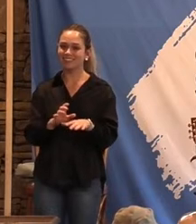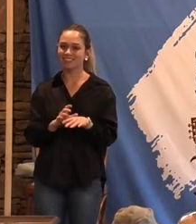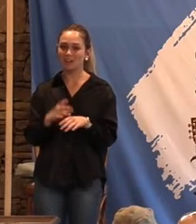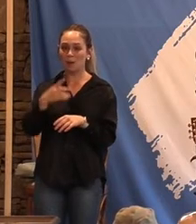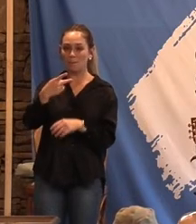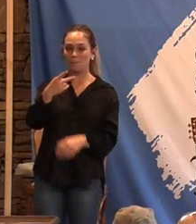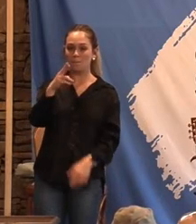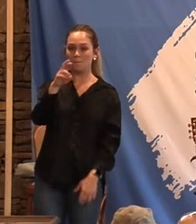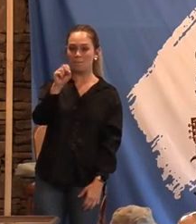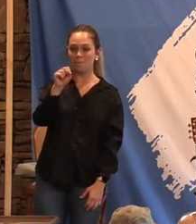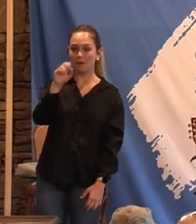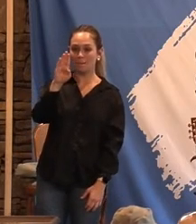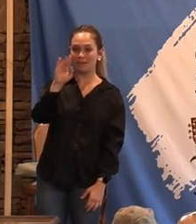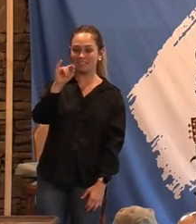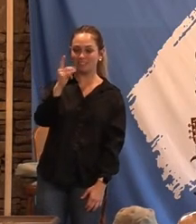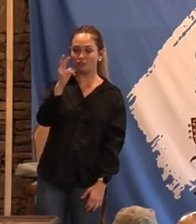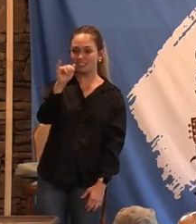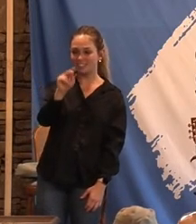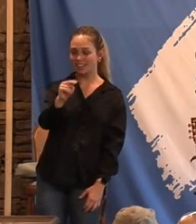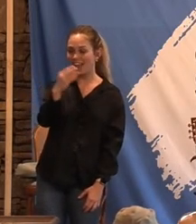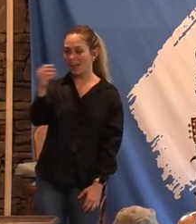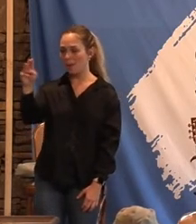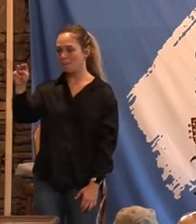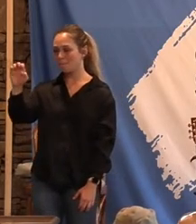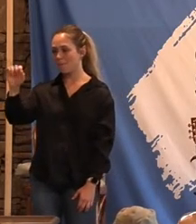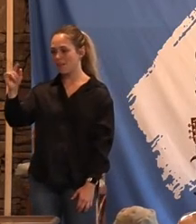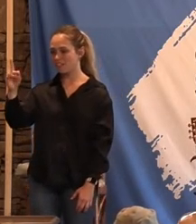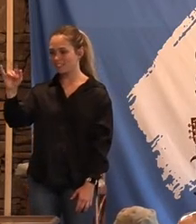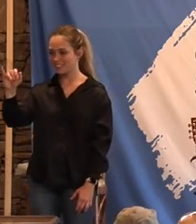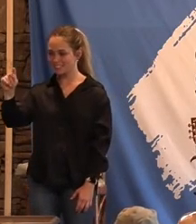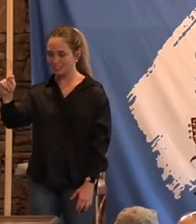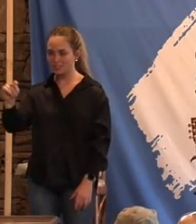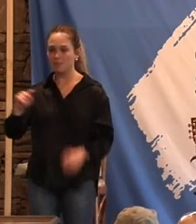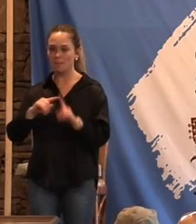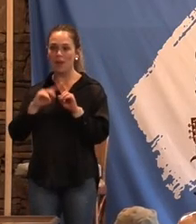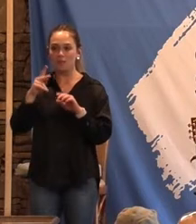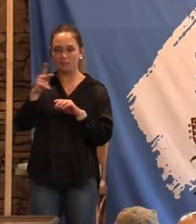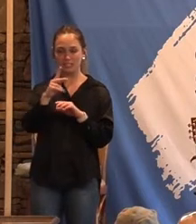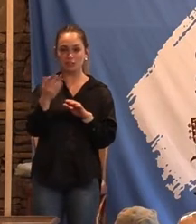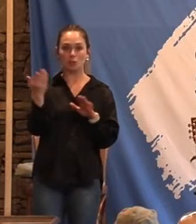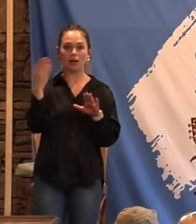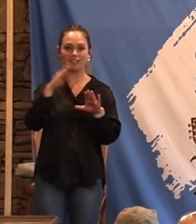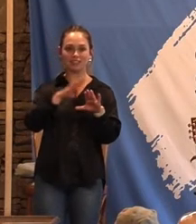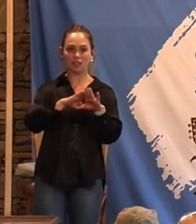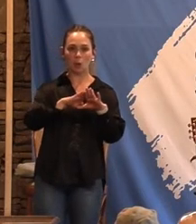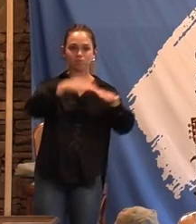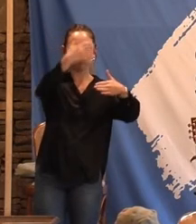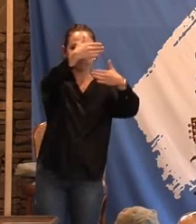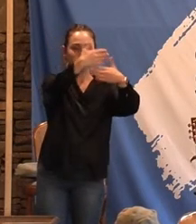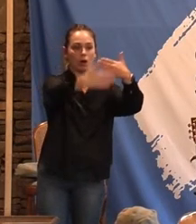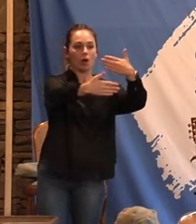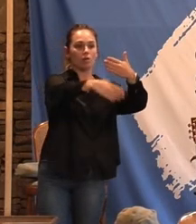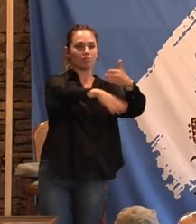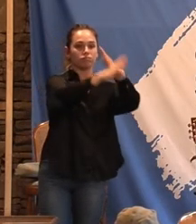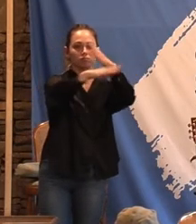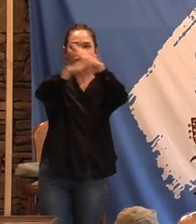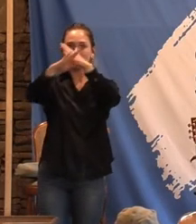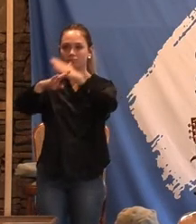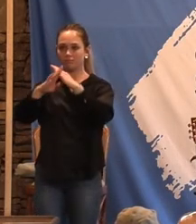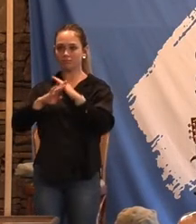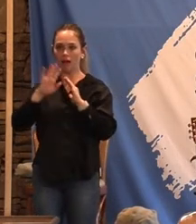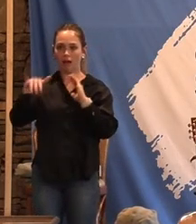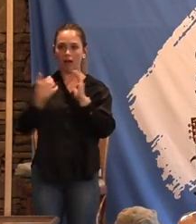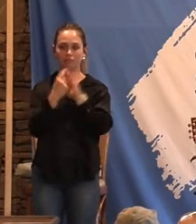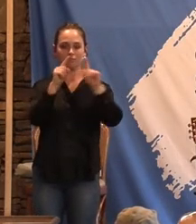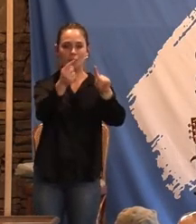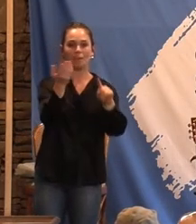Presbyterian and Rogers Methodist. But the Presbyterian church had closed and had boards on all the windows, so everybody who was